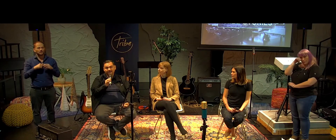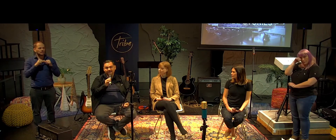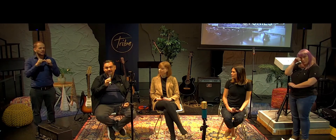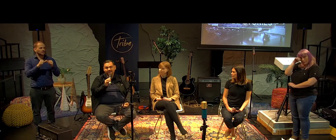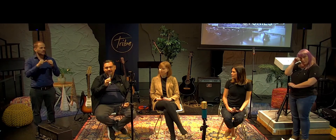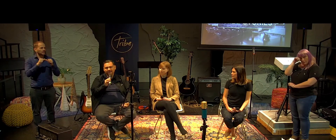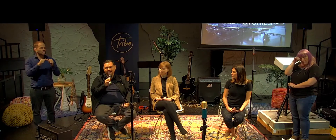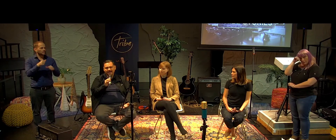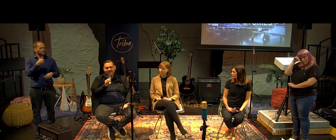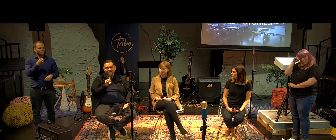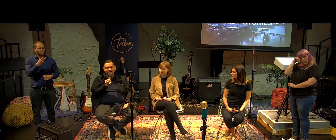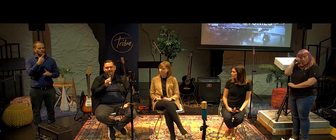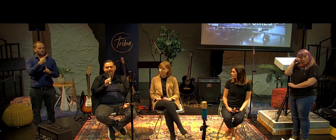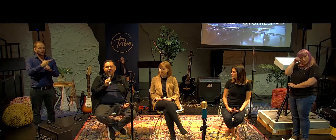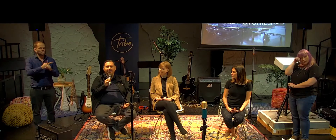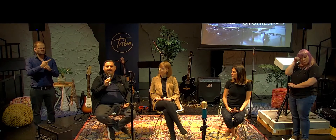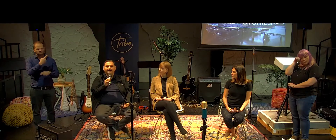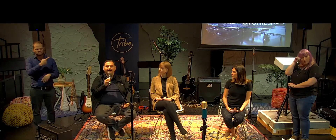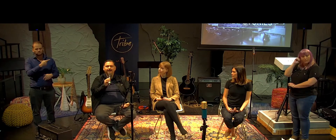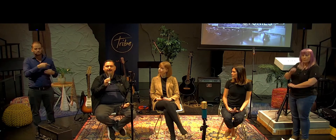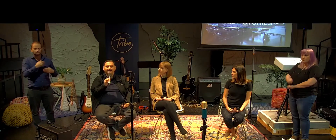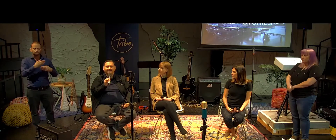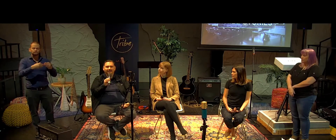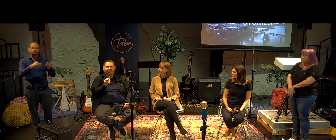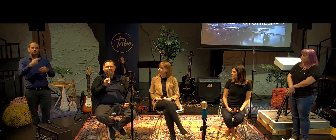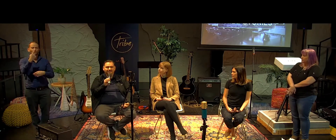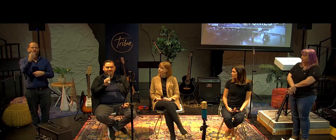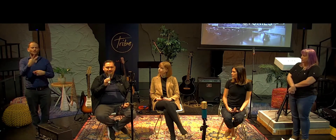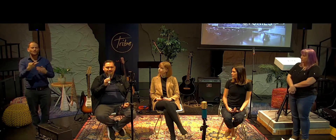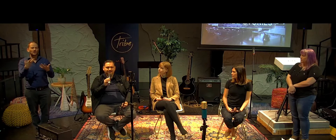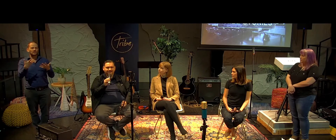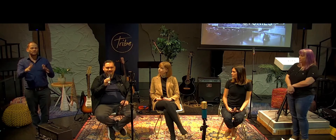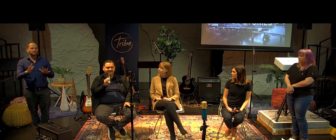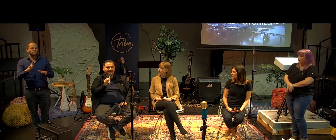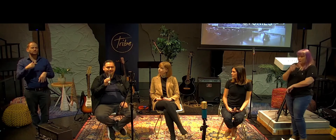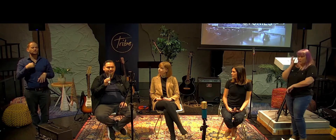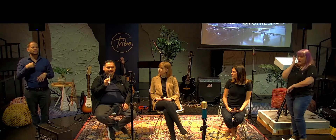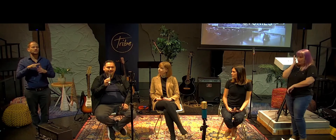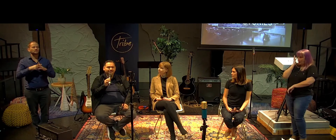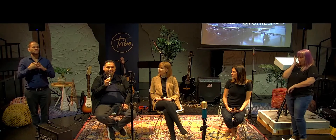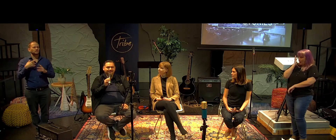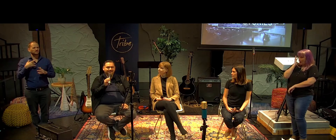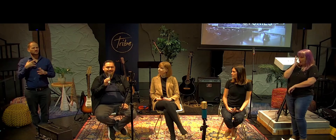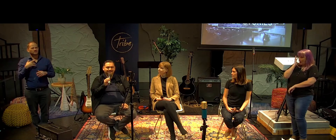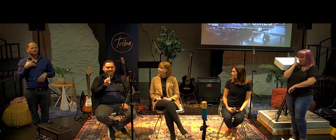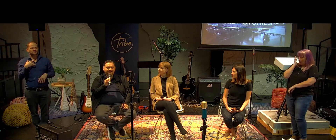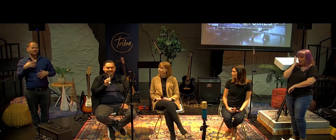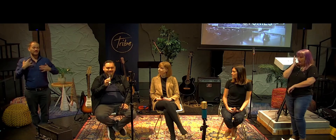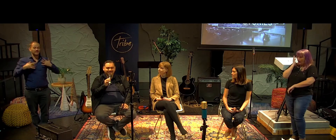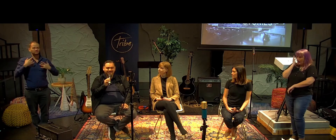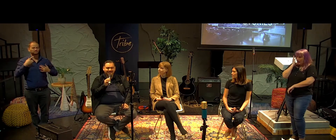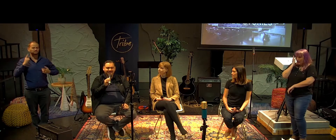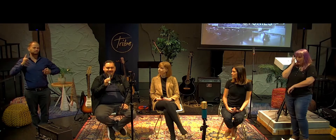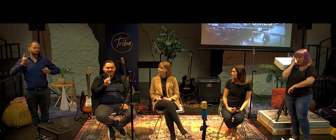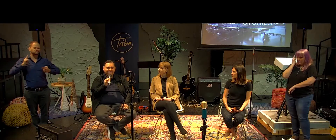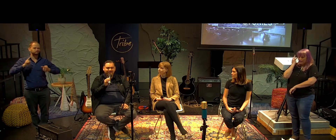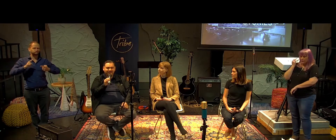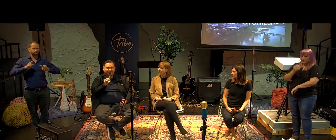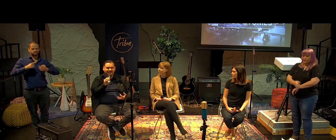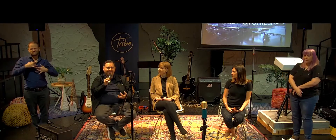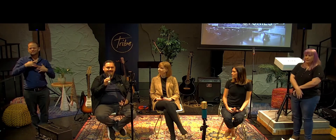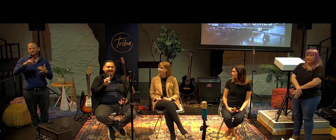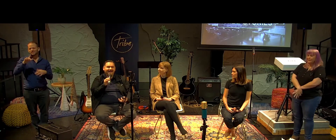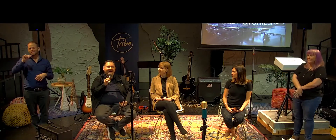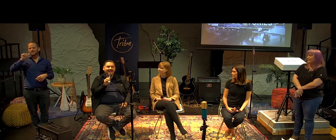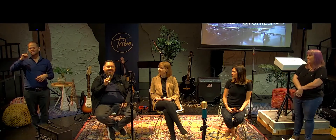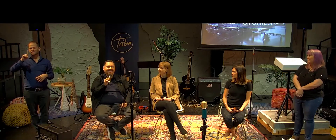It lasted a few months, but about halfway through, I started feeling that excitement wear off, typical ADH.